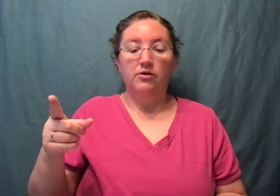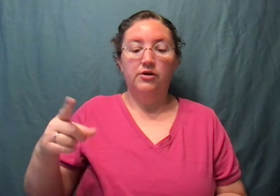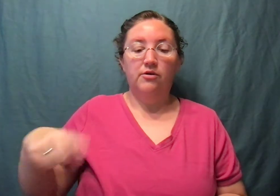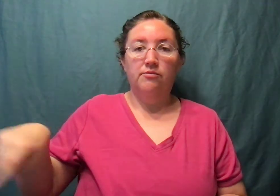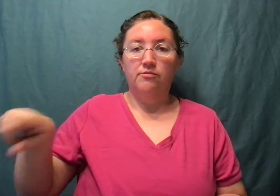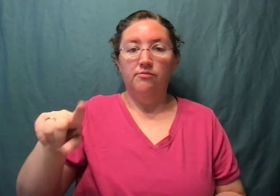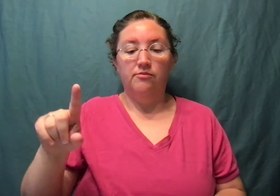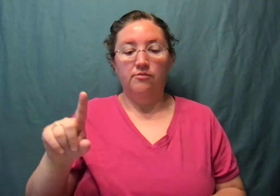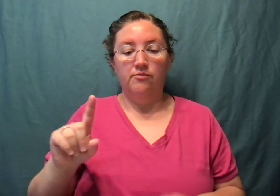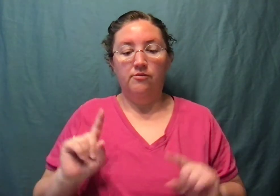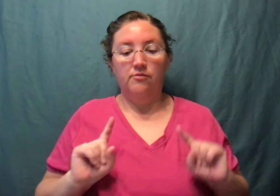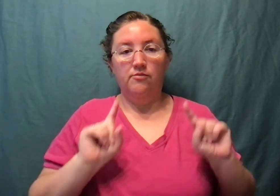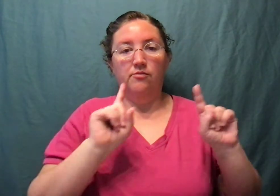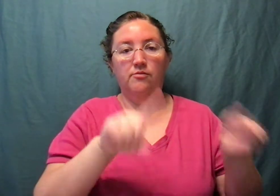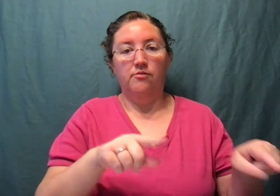Also,